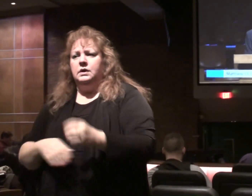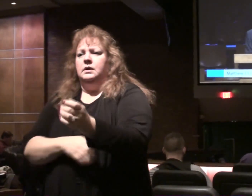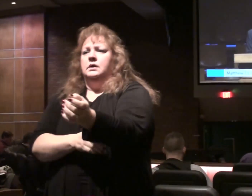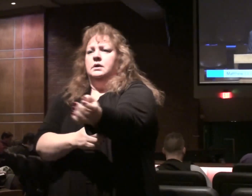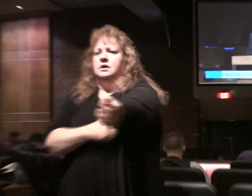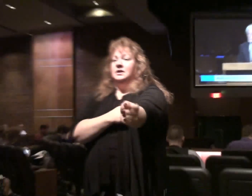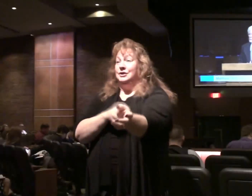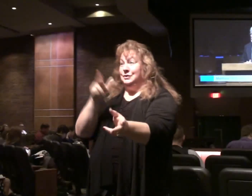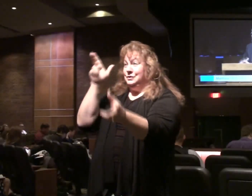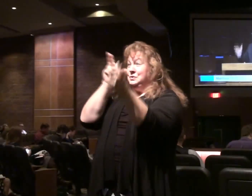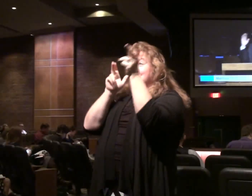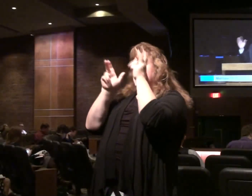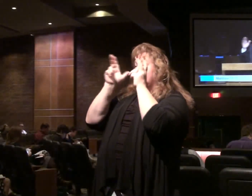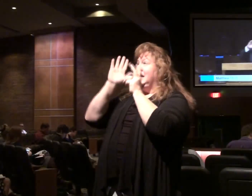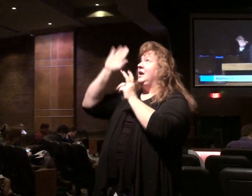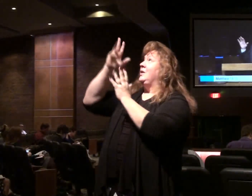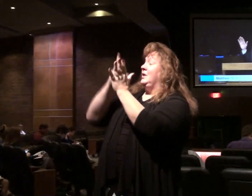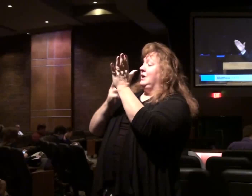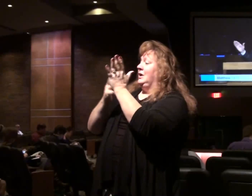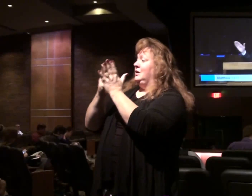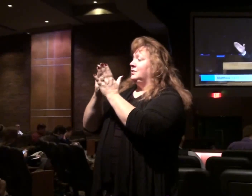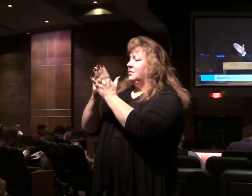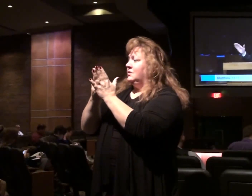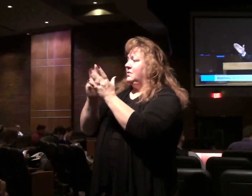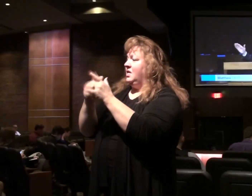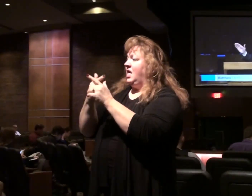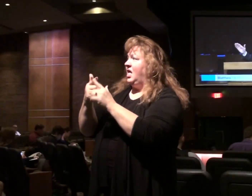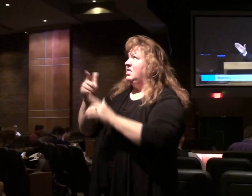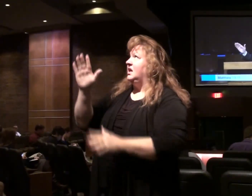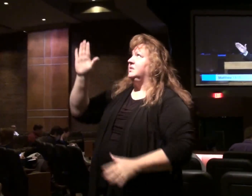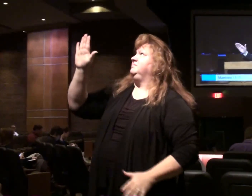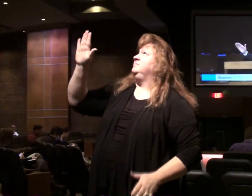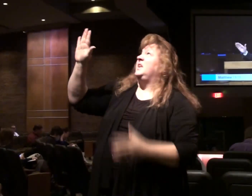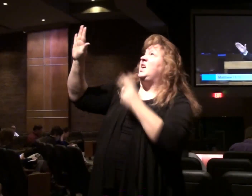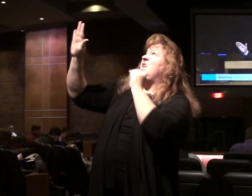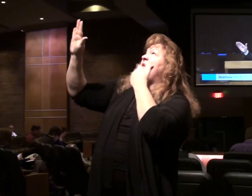To hear the truth of God and reject it.